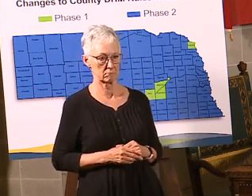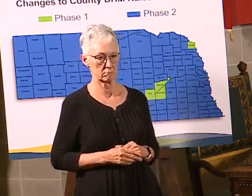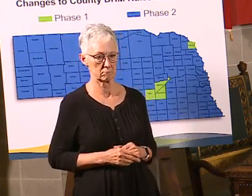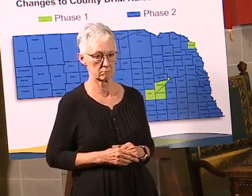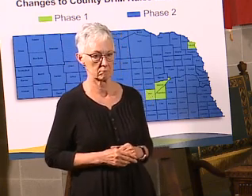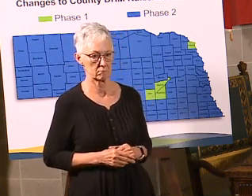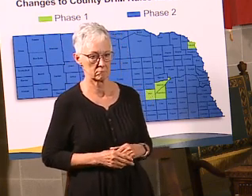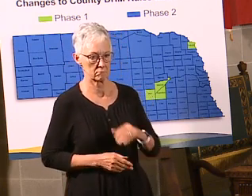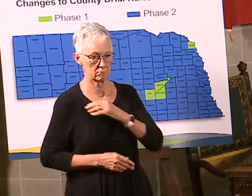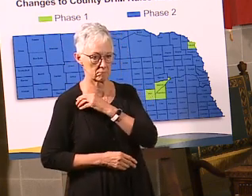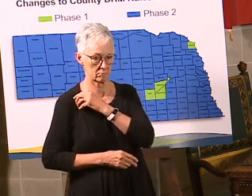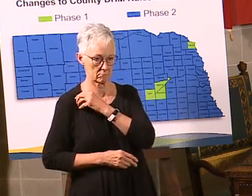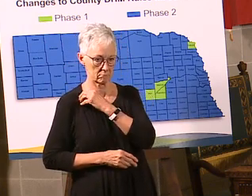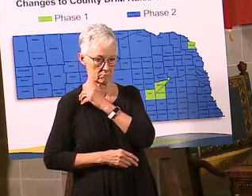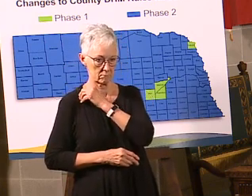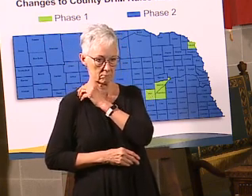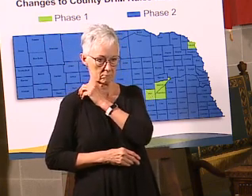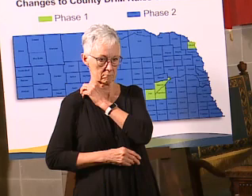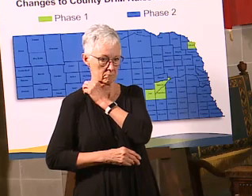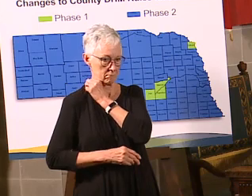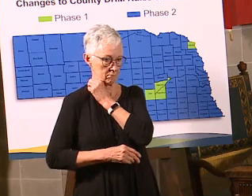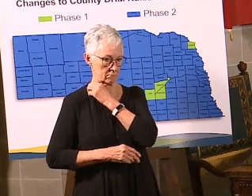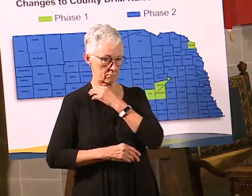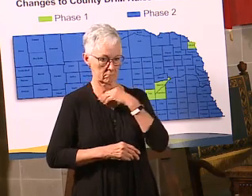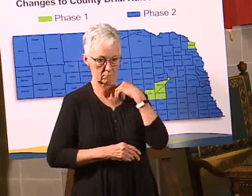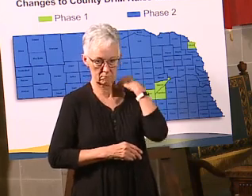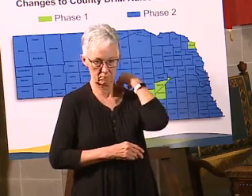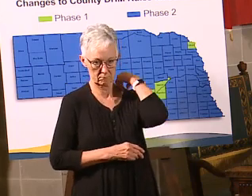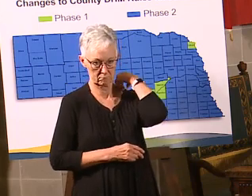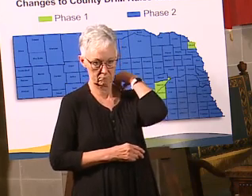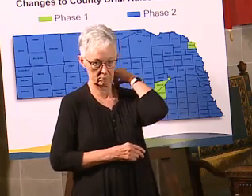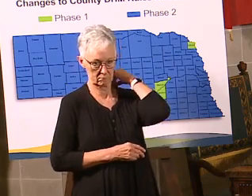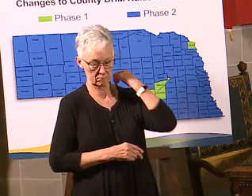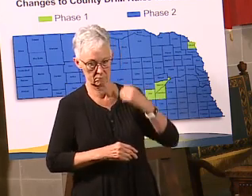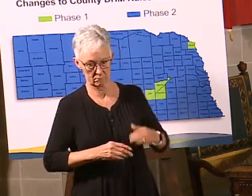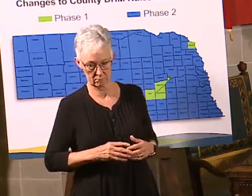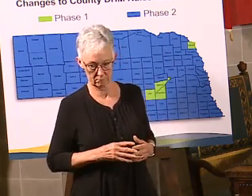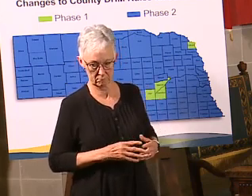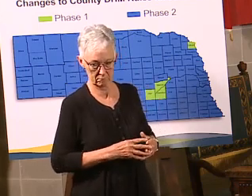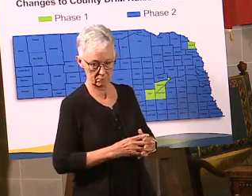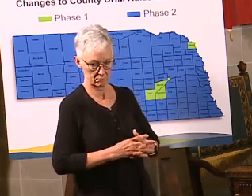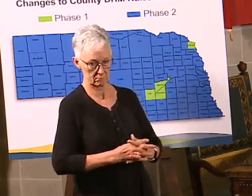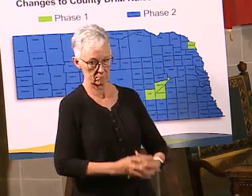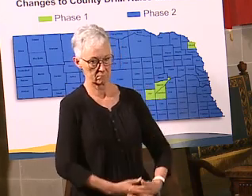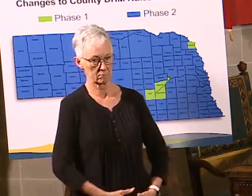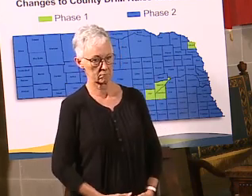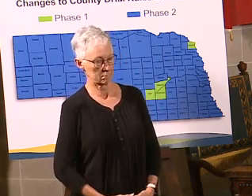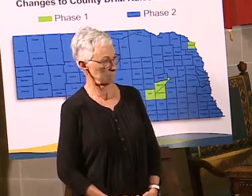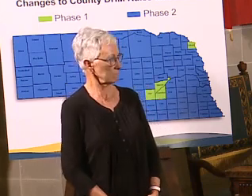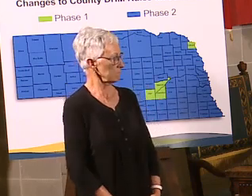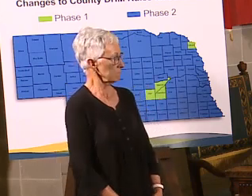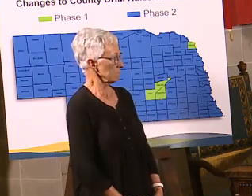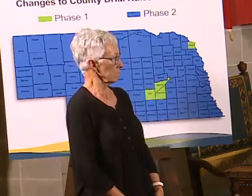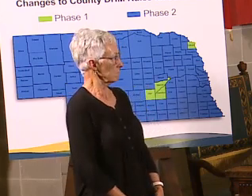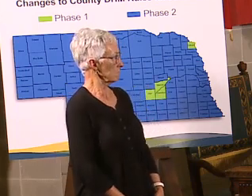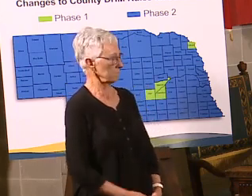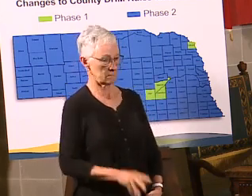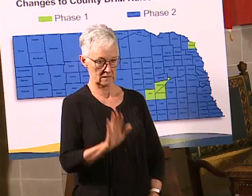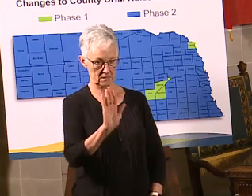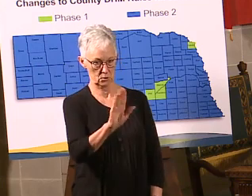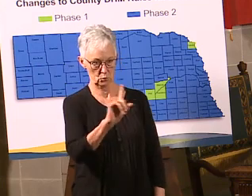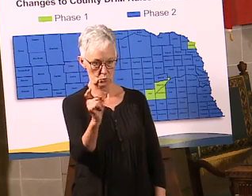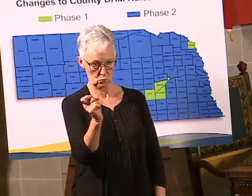factor into your weighing of the decision to extend the 72 and older licenses by a year? So the